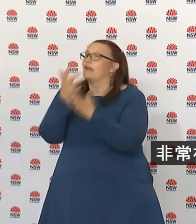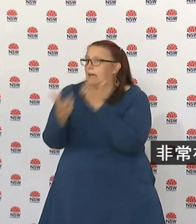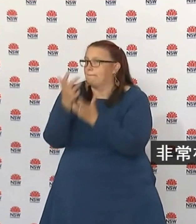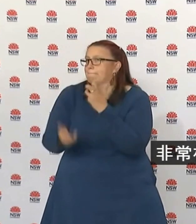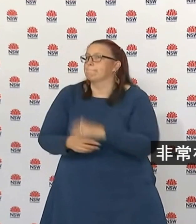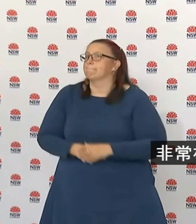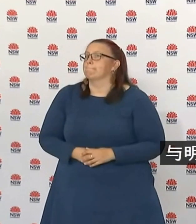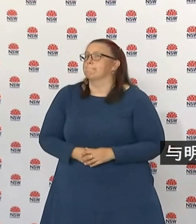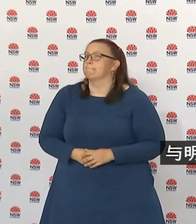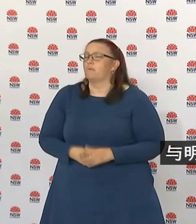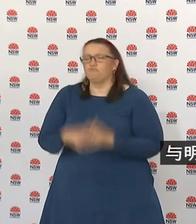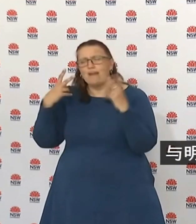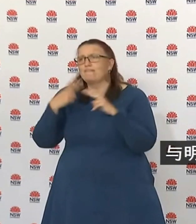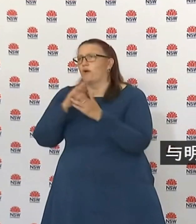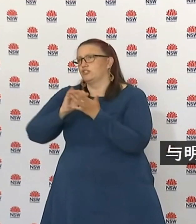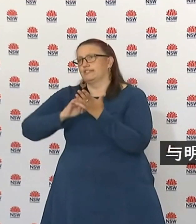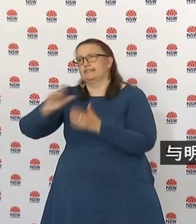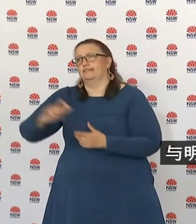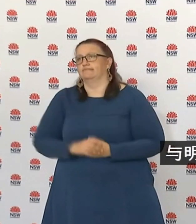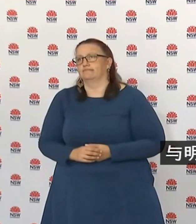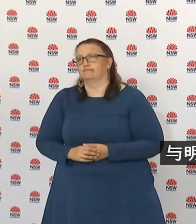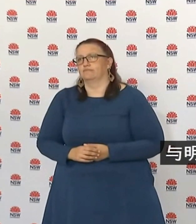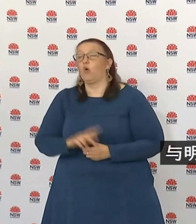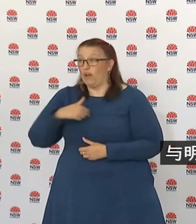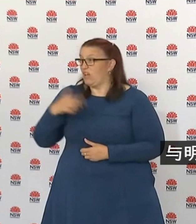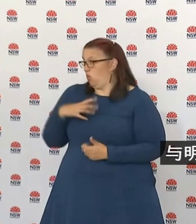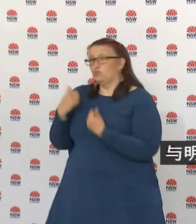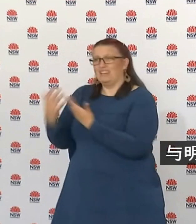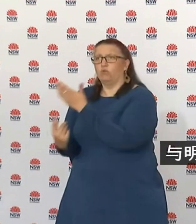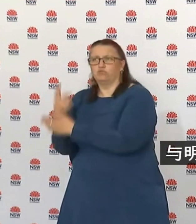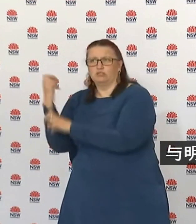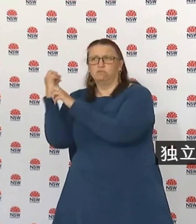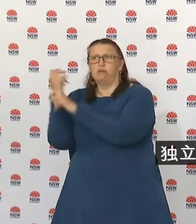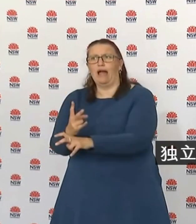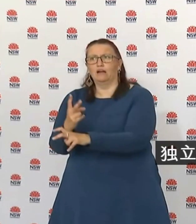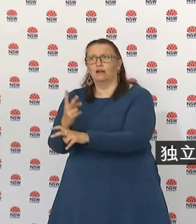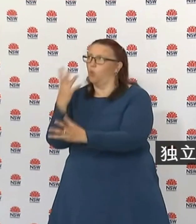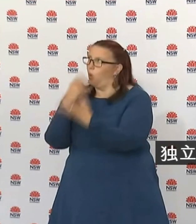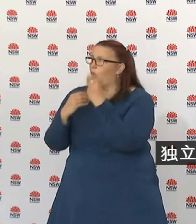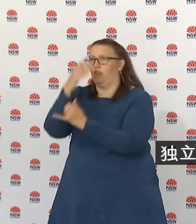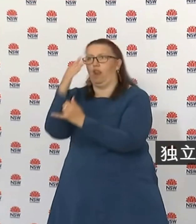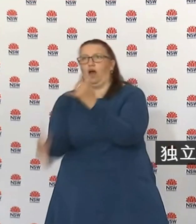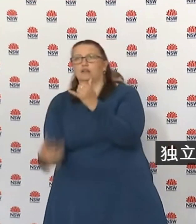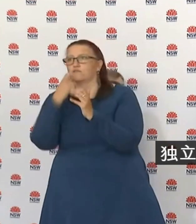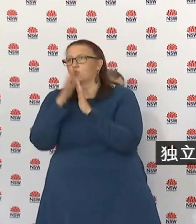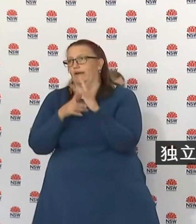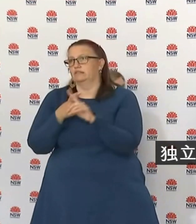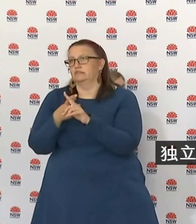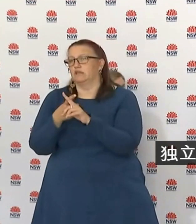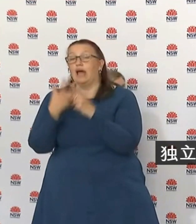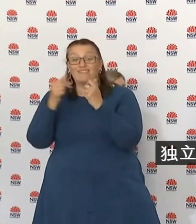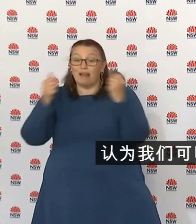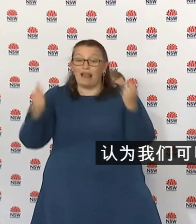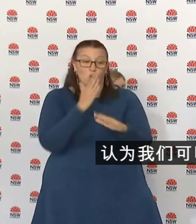astutely and putting a lot of effort into working with obviously teachers and schools across the independent, the Catholic and the government